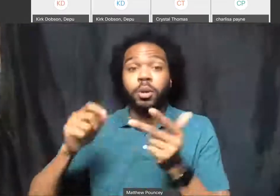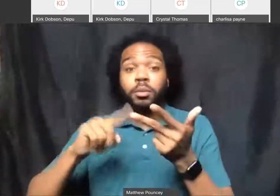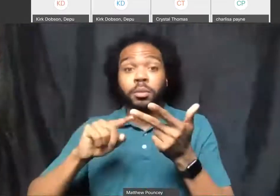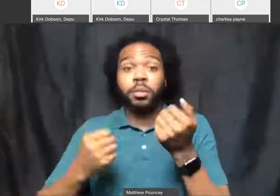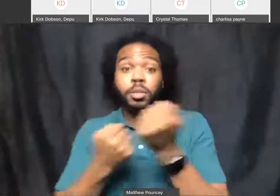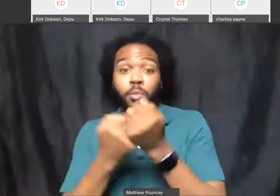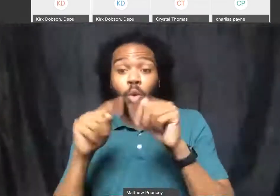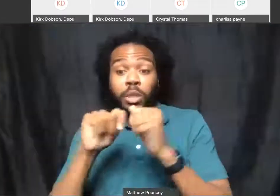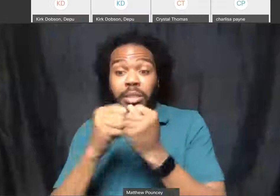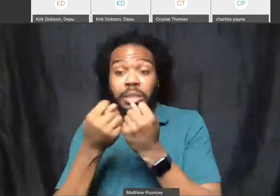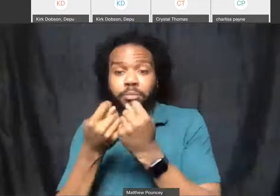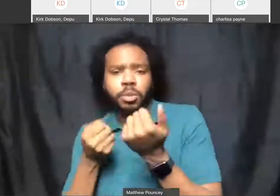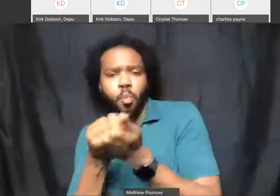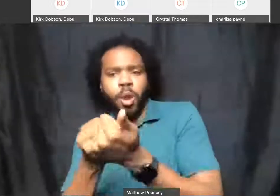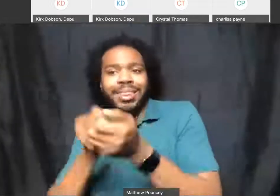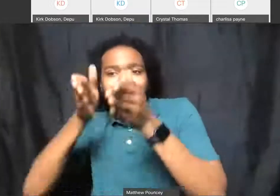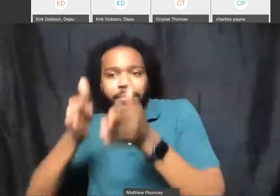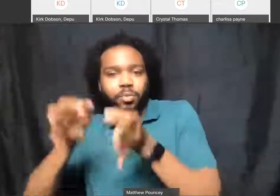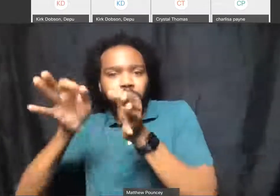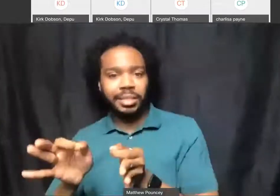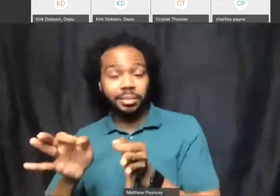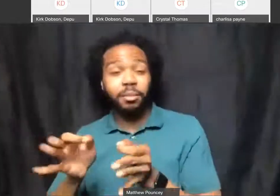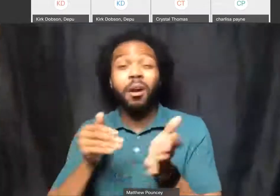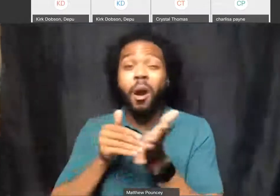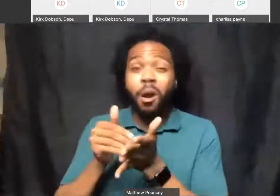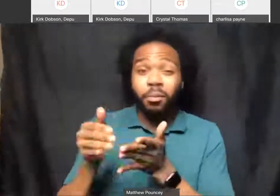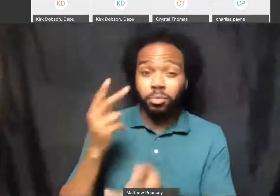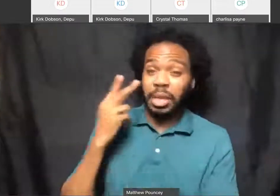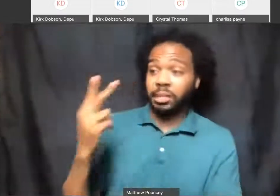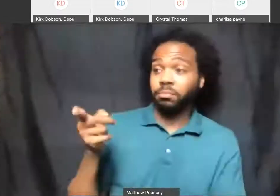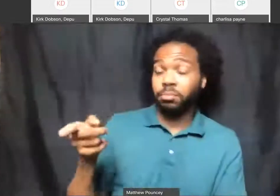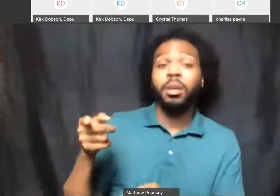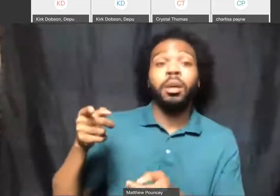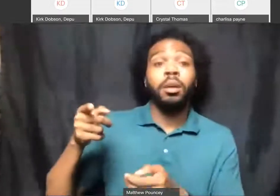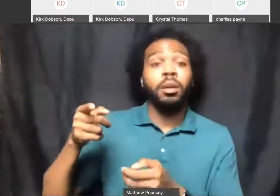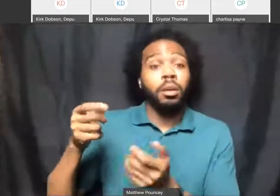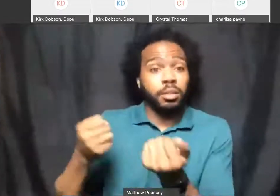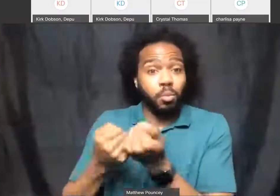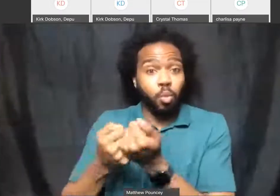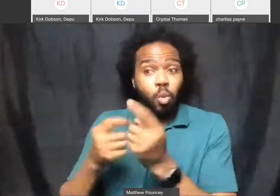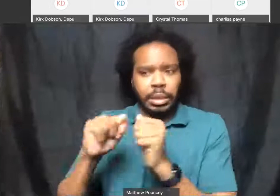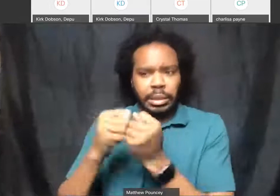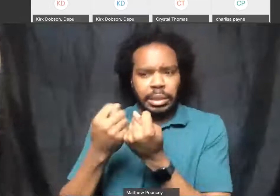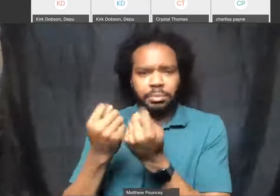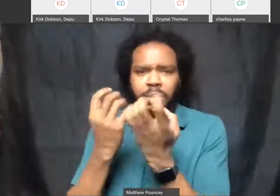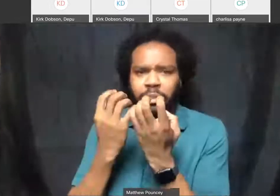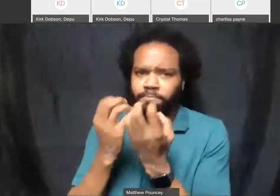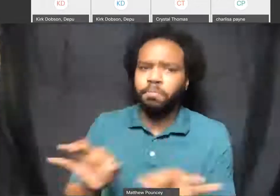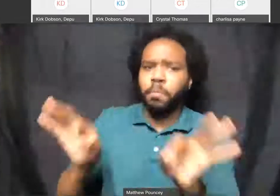decisions. Oftentimes, the support team is essential in understanding what it is the person